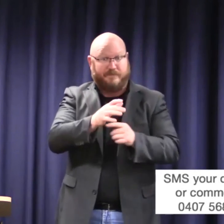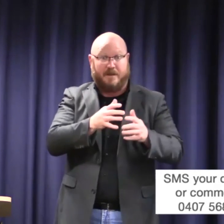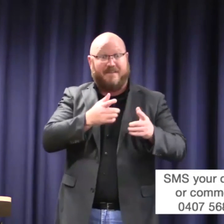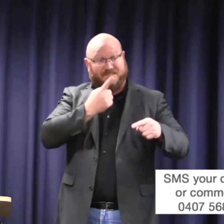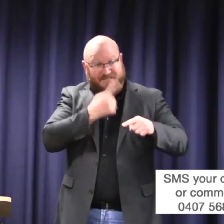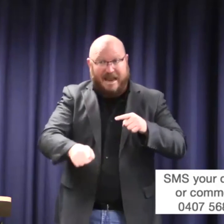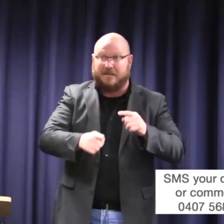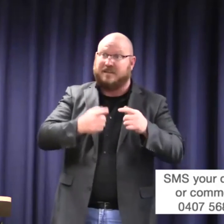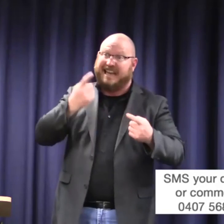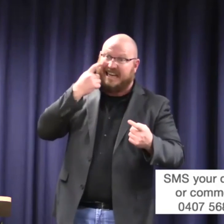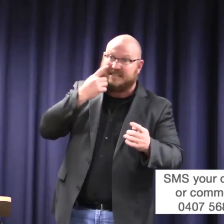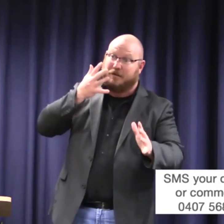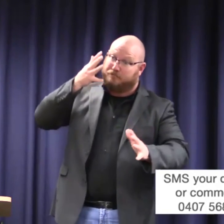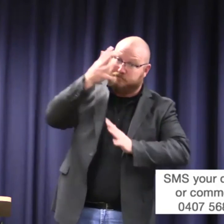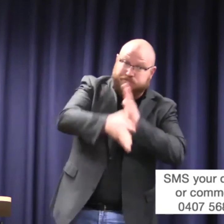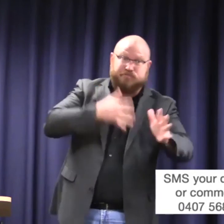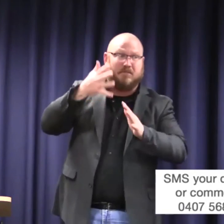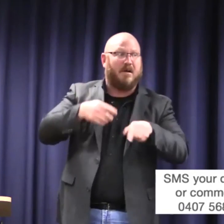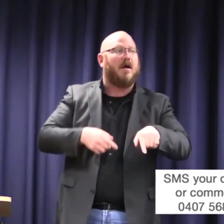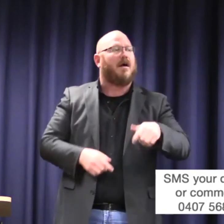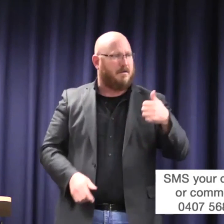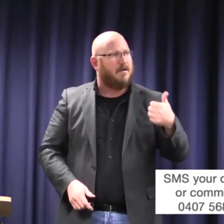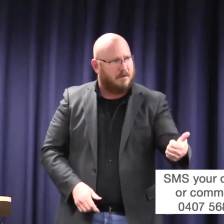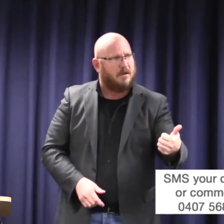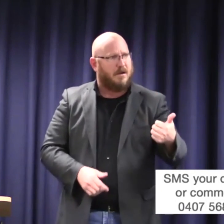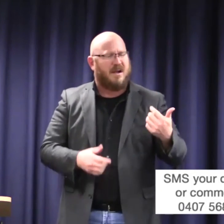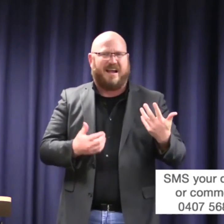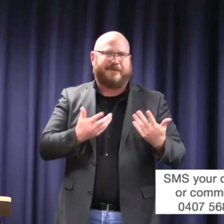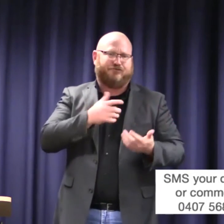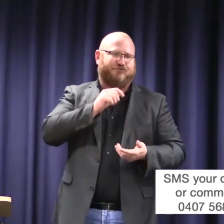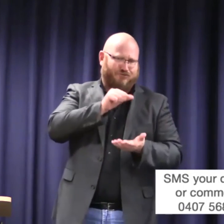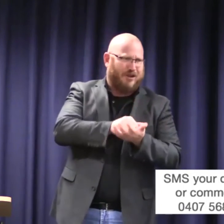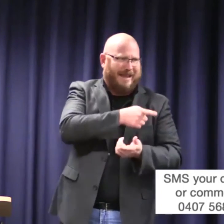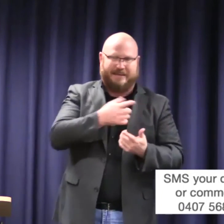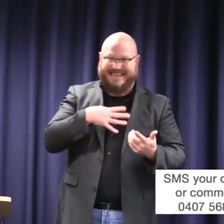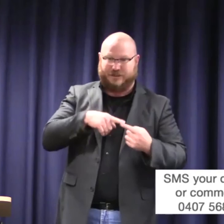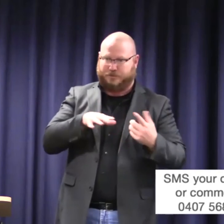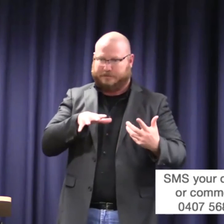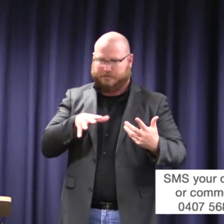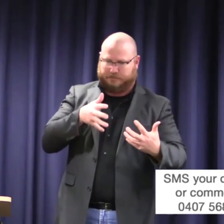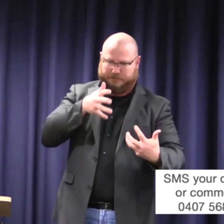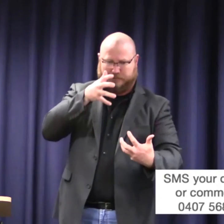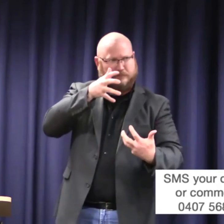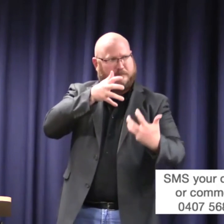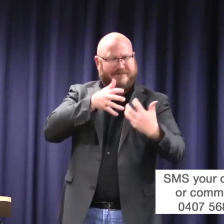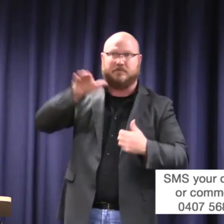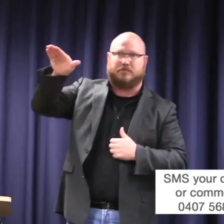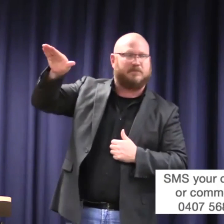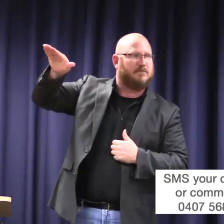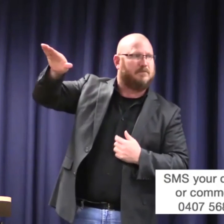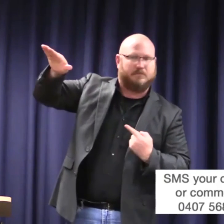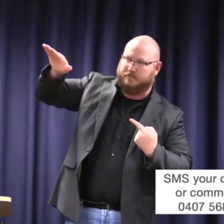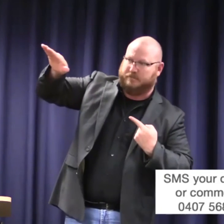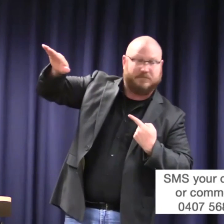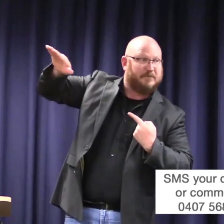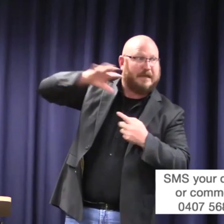here, get our broadband speed faster. And you're right.